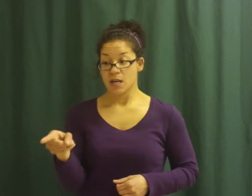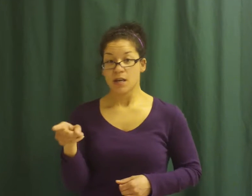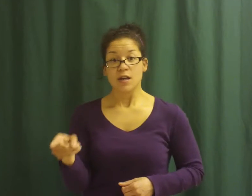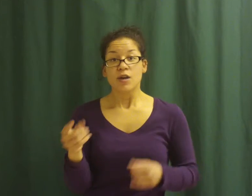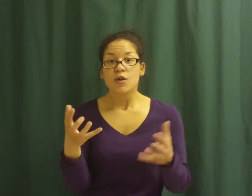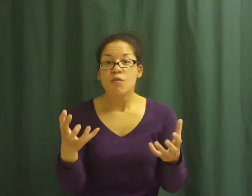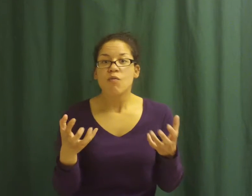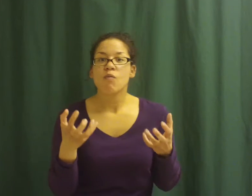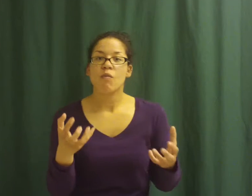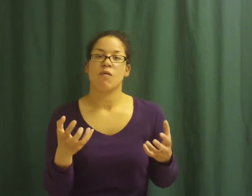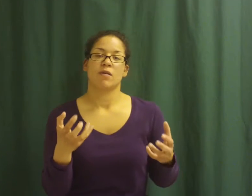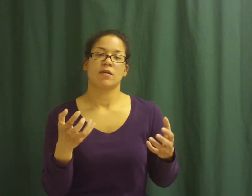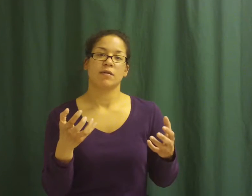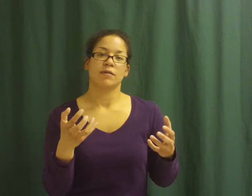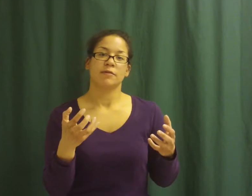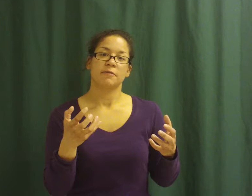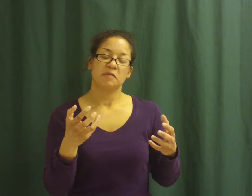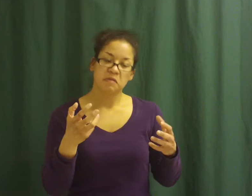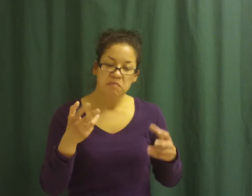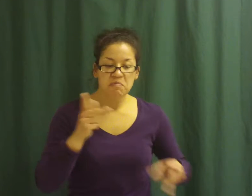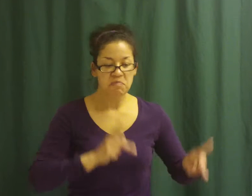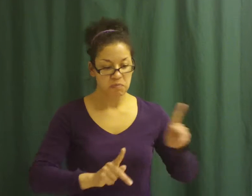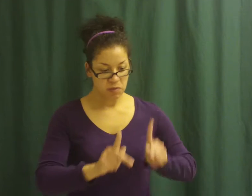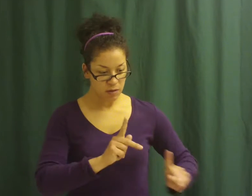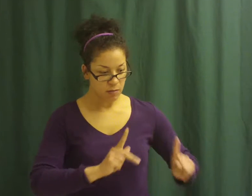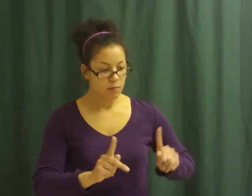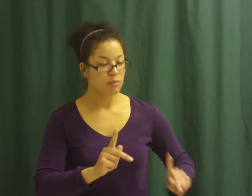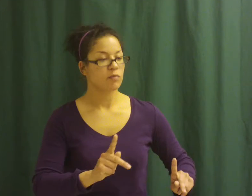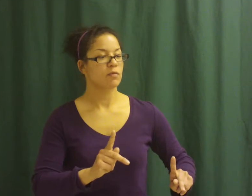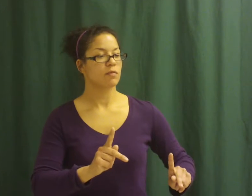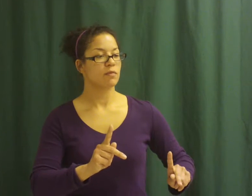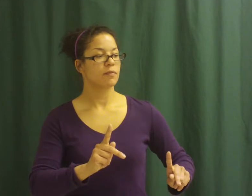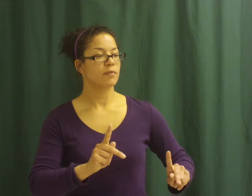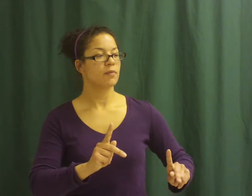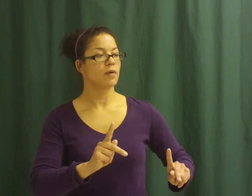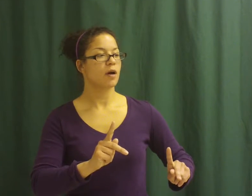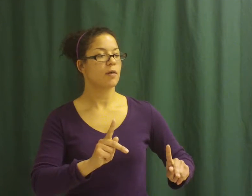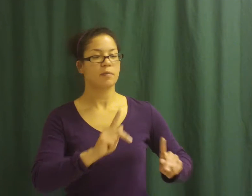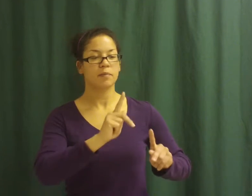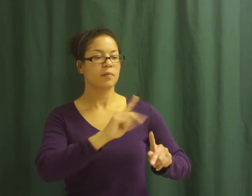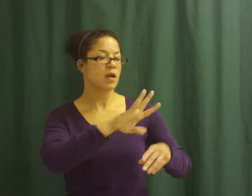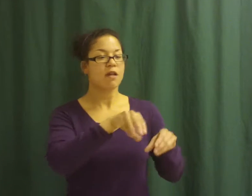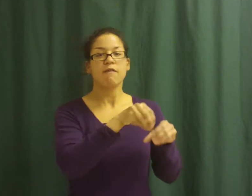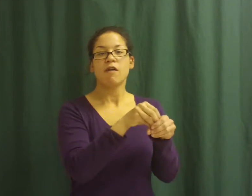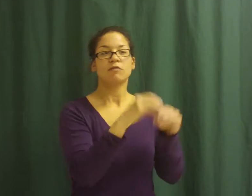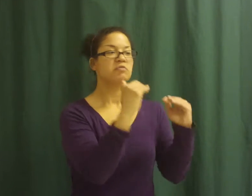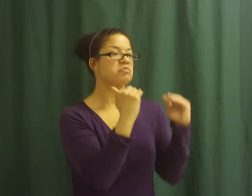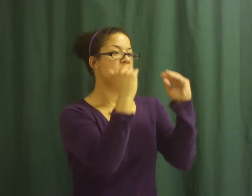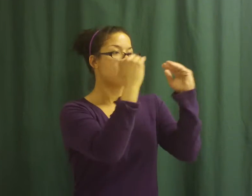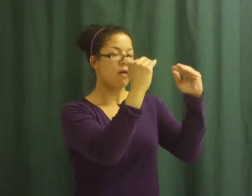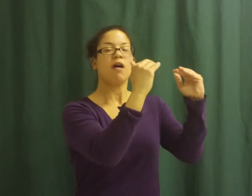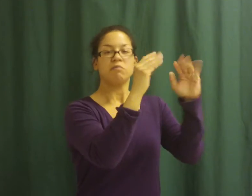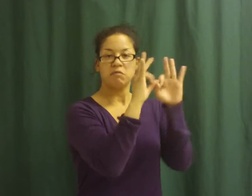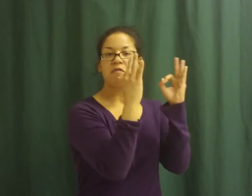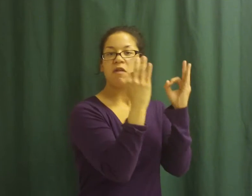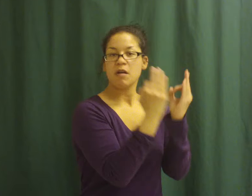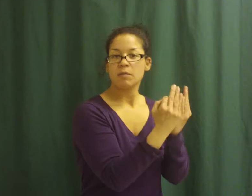might mark them for positions of leadership. He called for the general diffusion